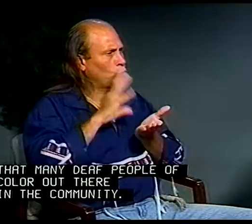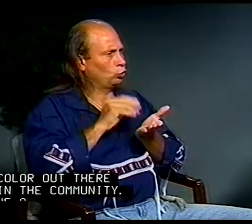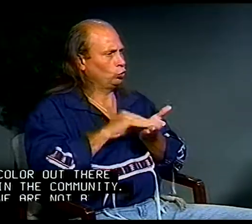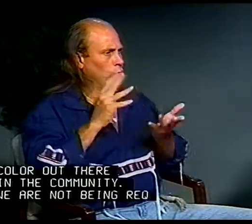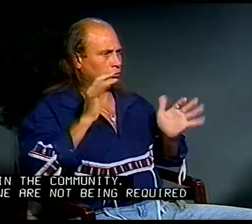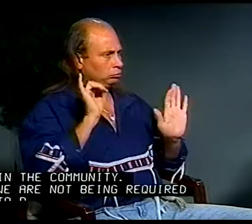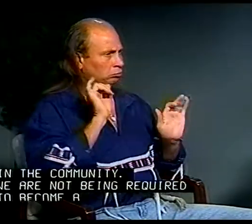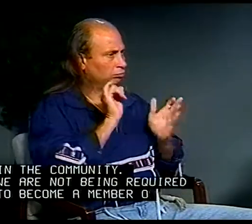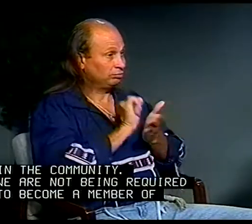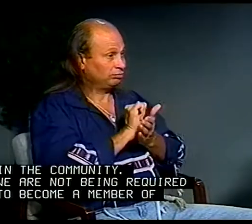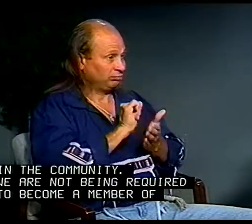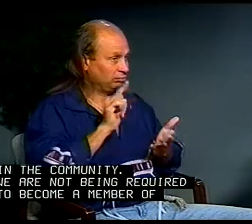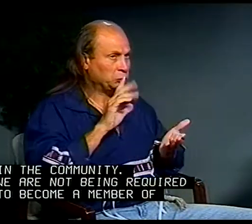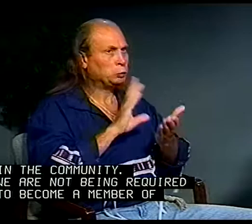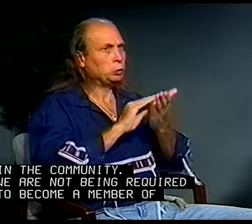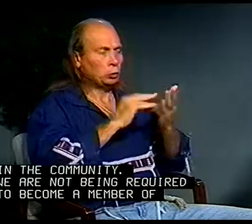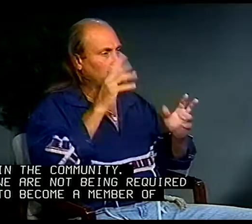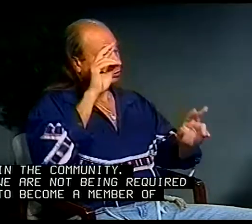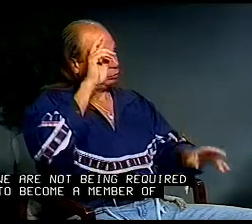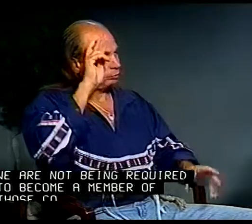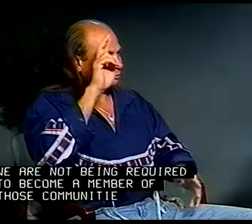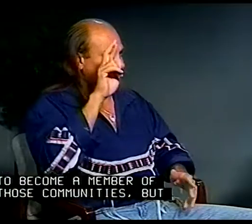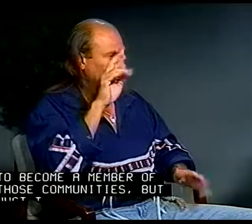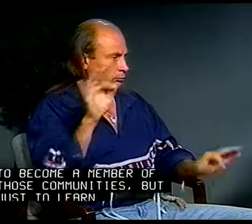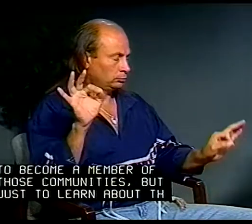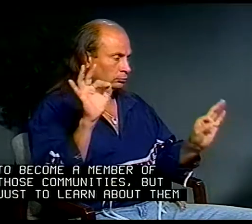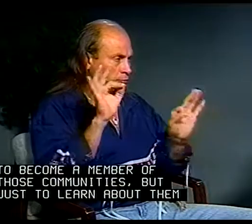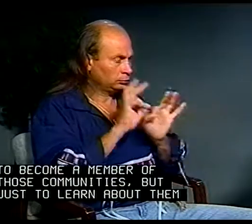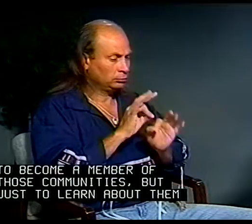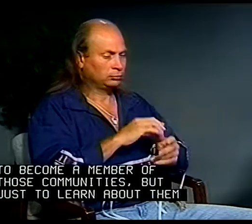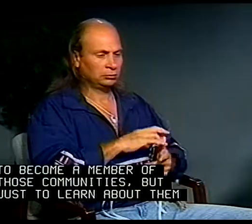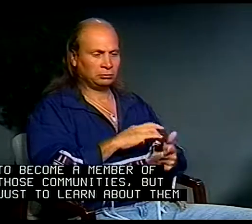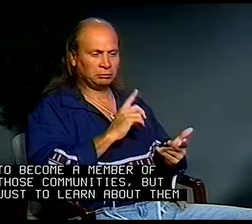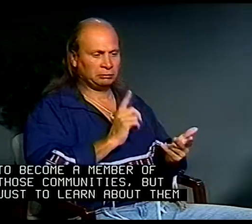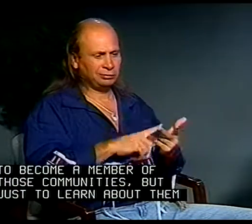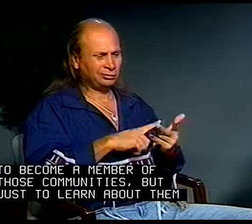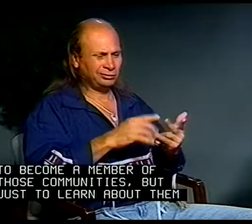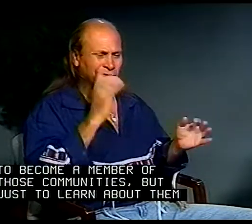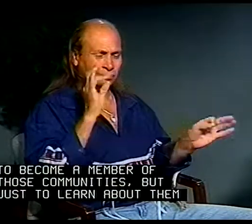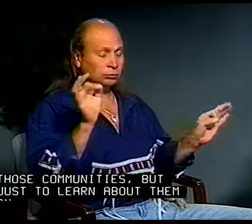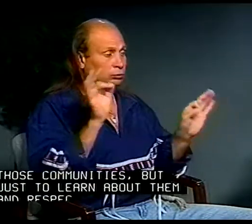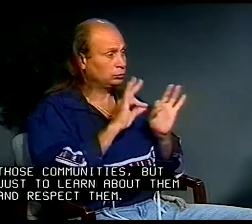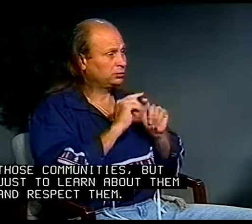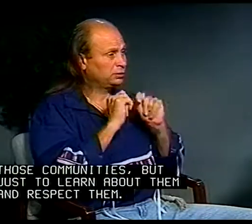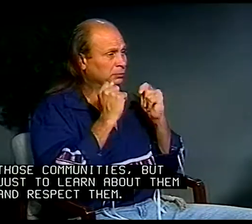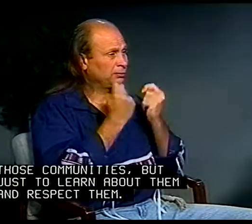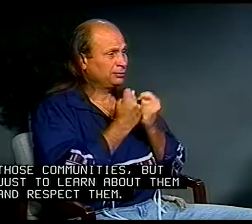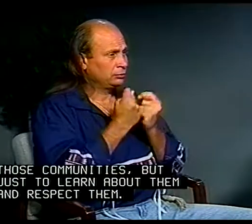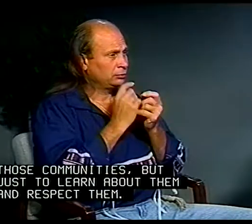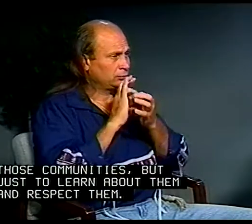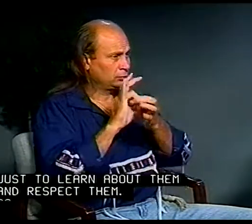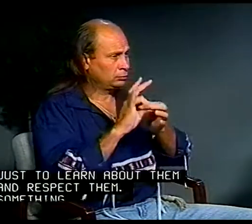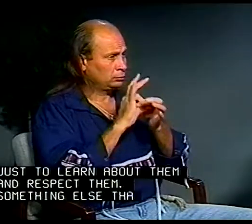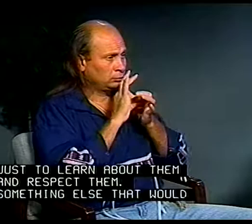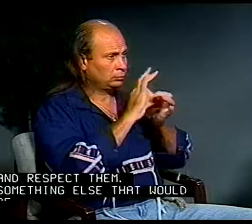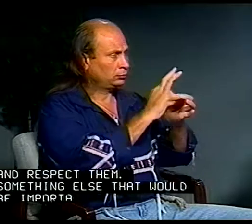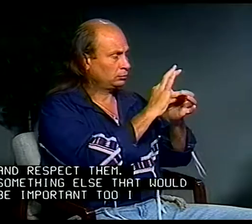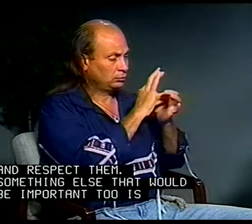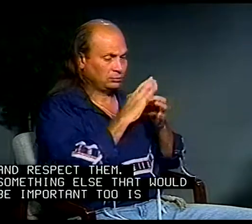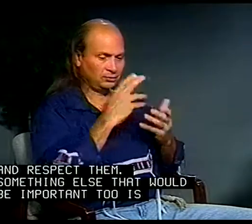but we're not being required to become a member of those communities, but just to learn about them and respect them. Something else that would be